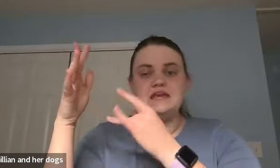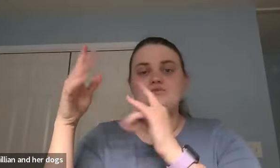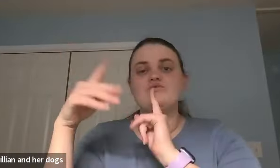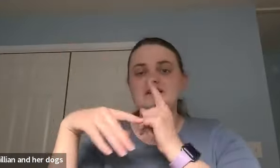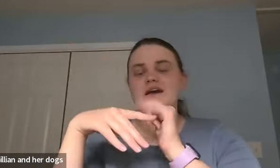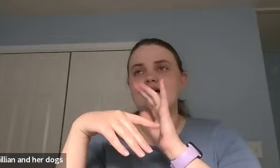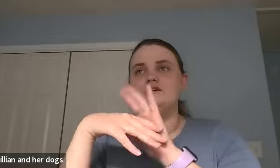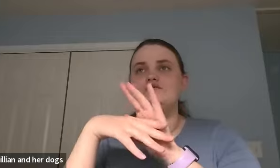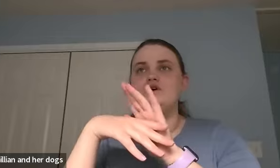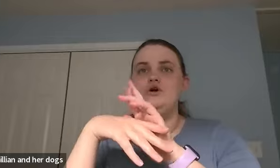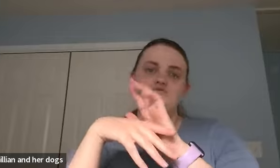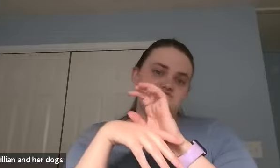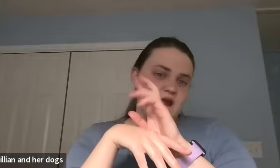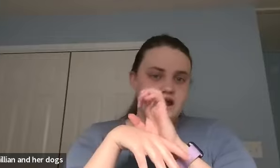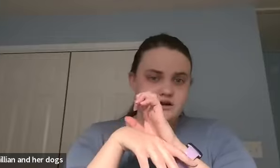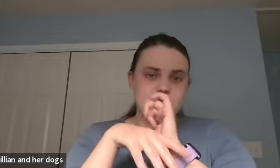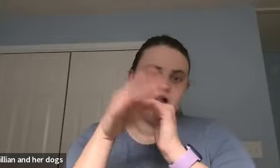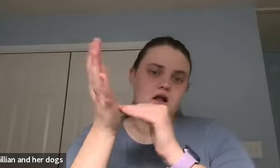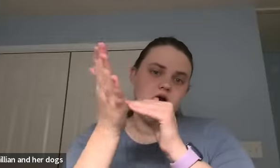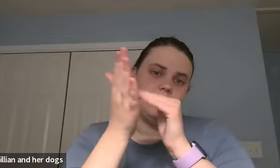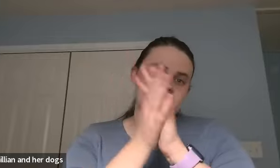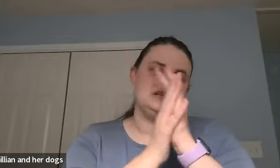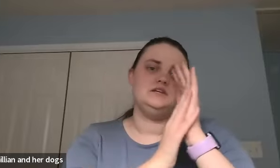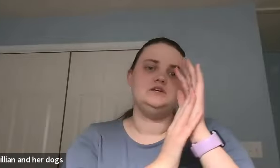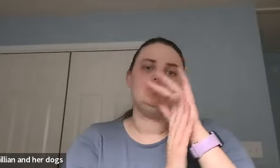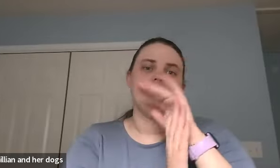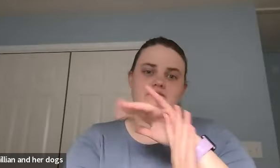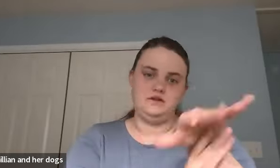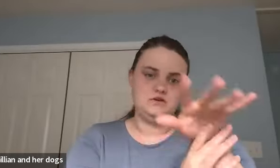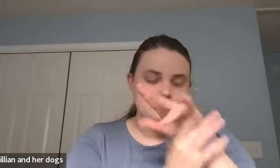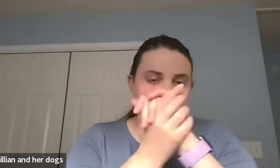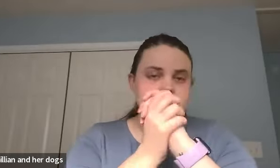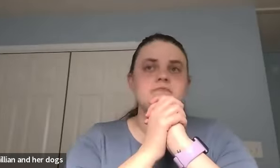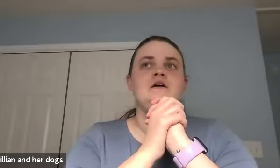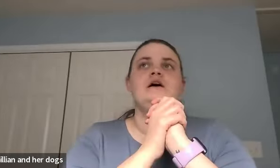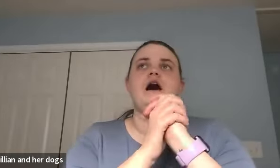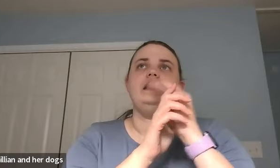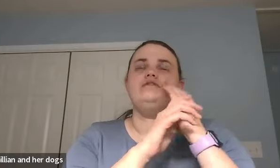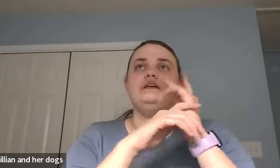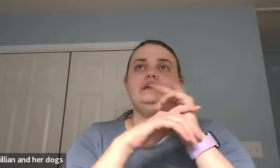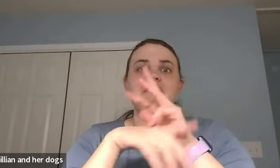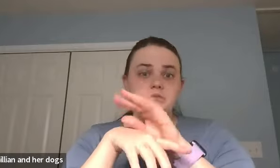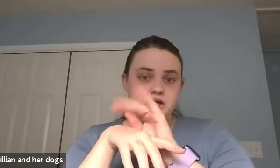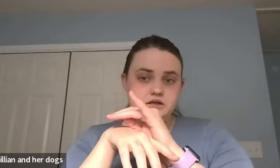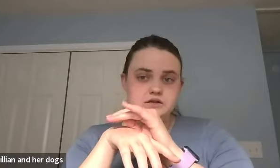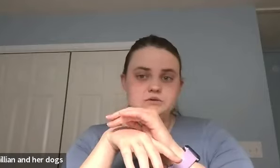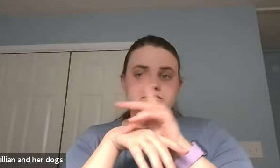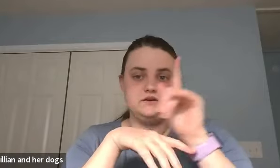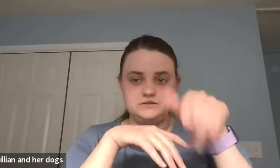get really kind of rare or not common, you would finger spell them. I know for like kiwi, you would finger